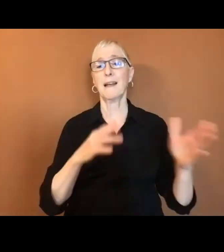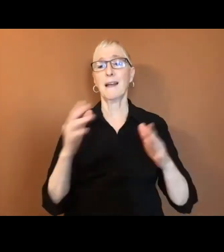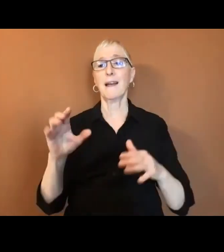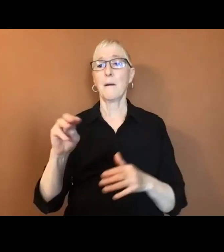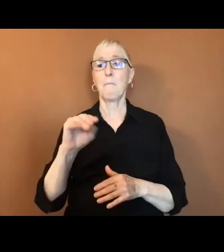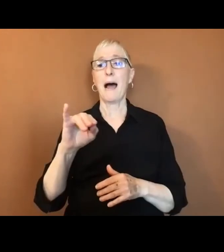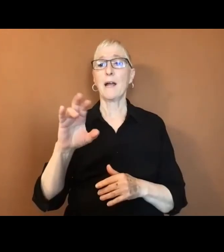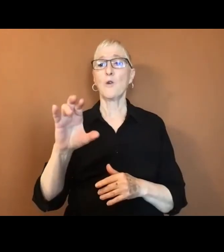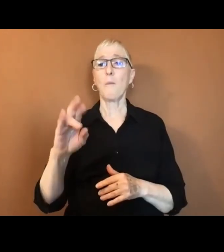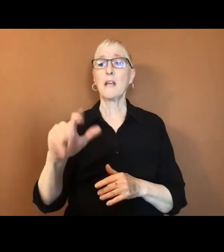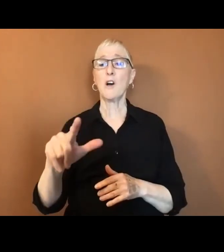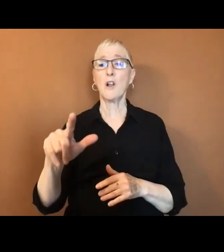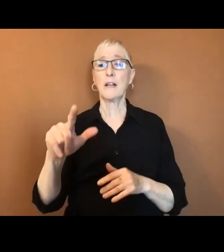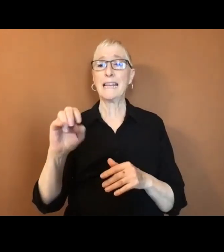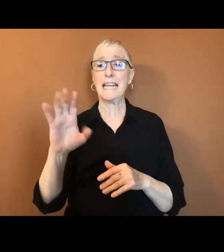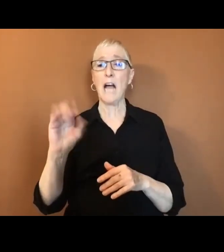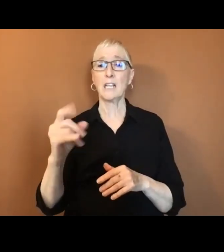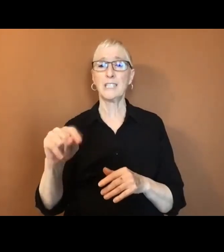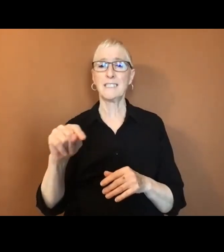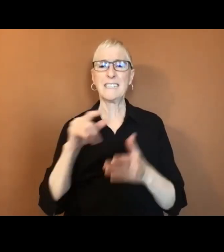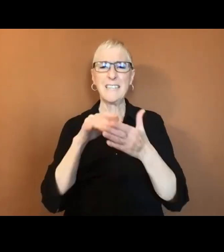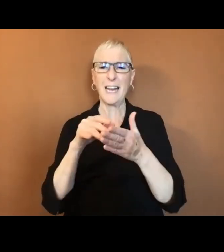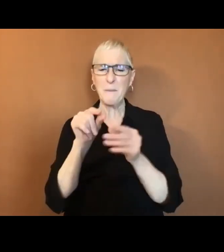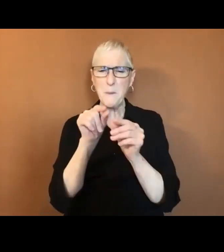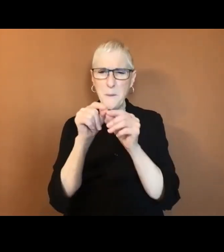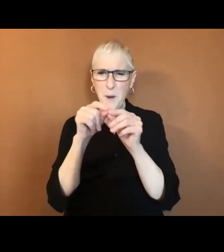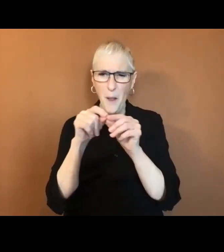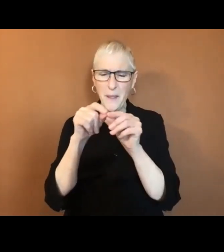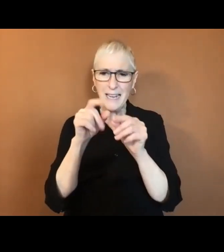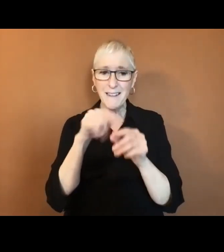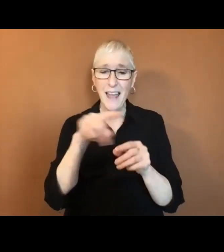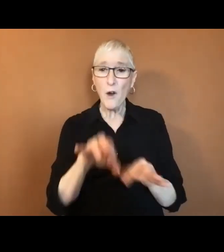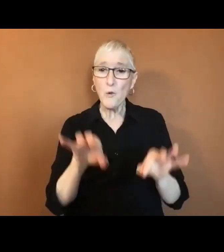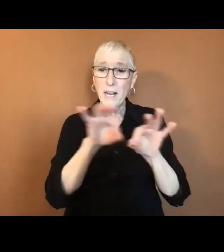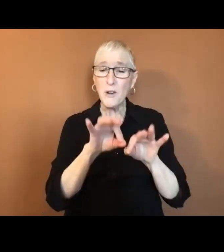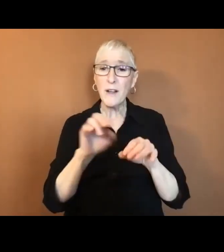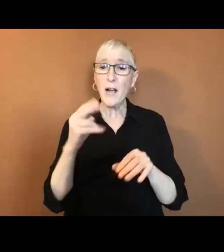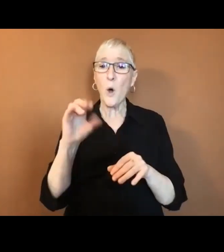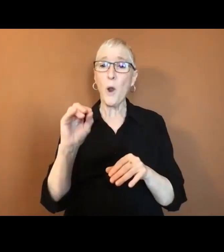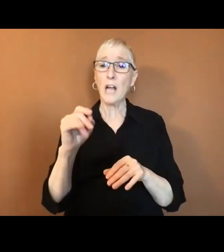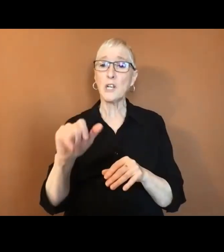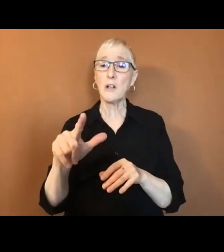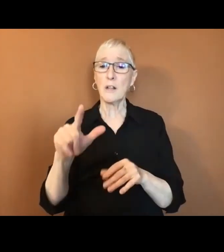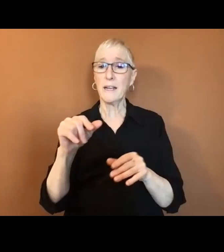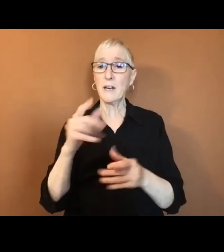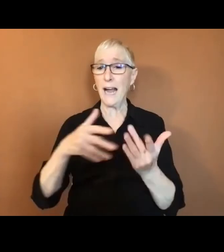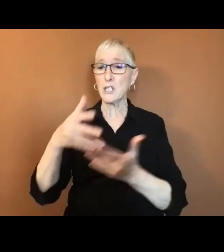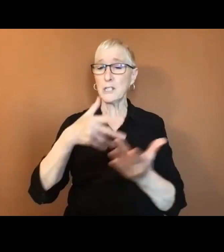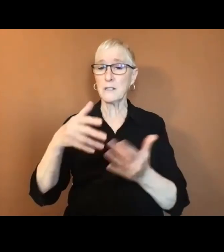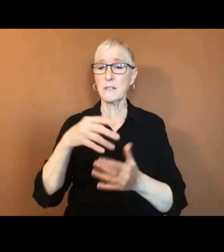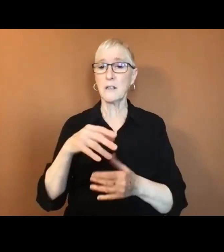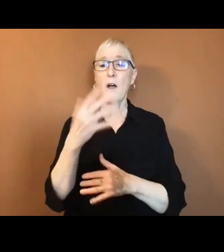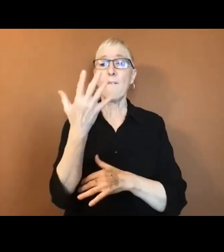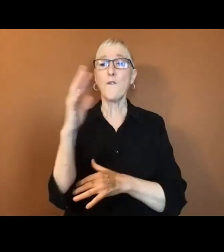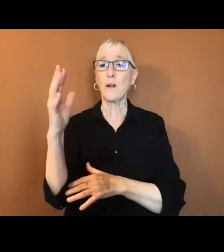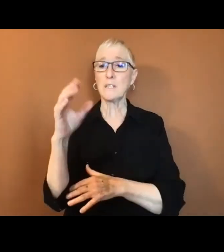microbial ecologists who are studying all the little tiny things that are critical in all these ecological interactions. Forest